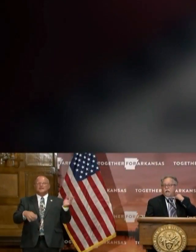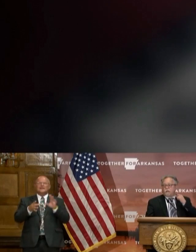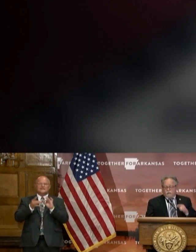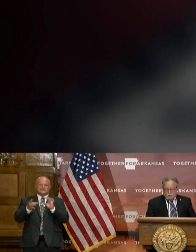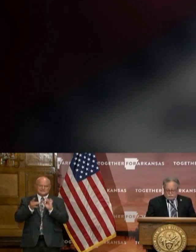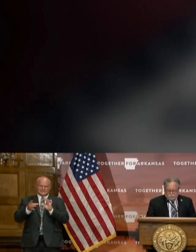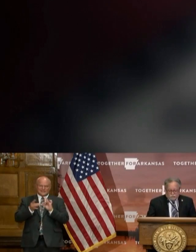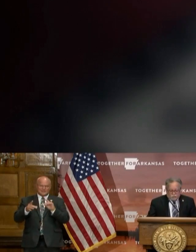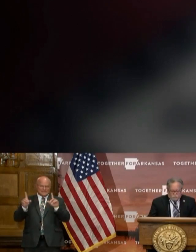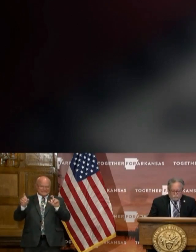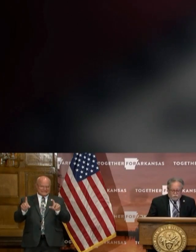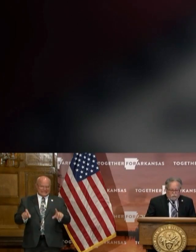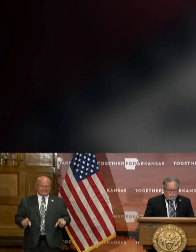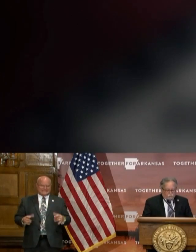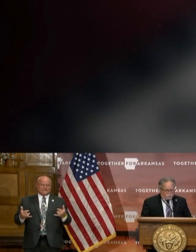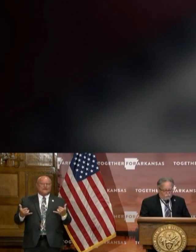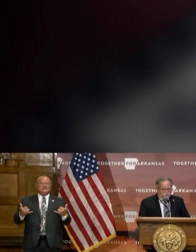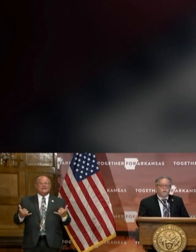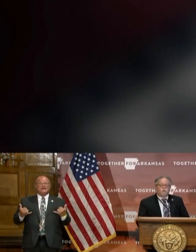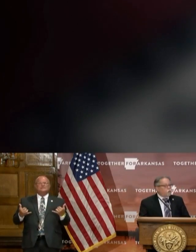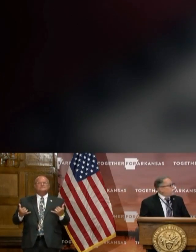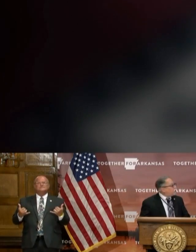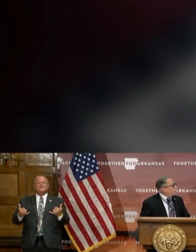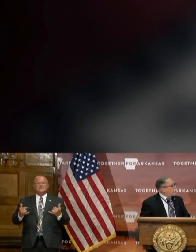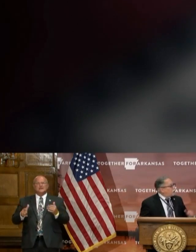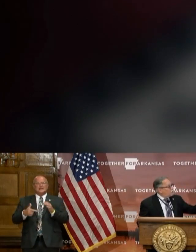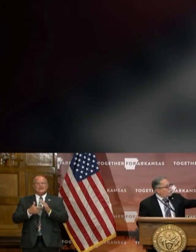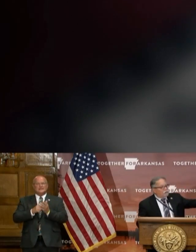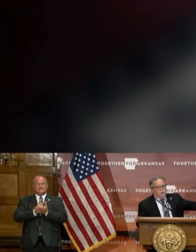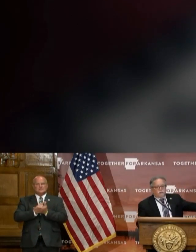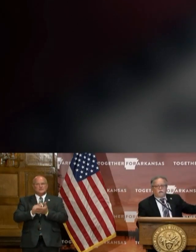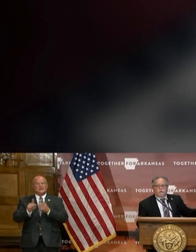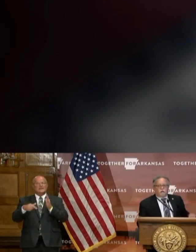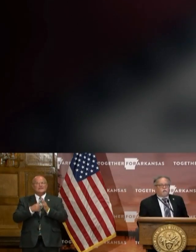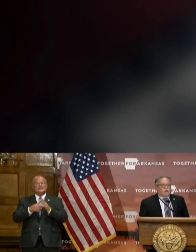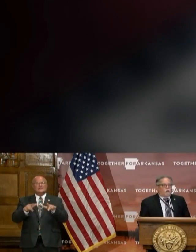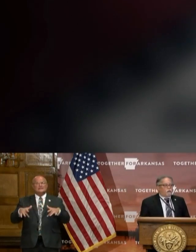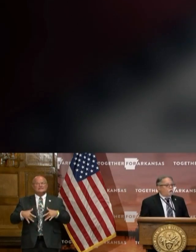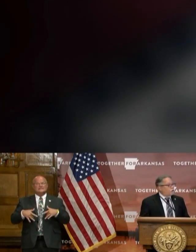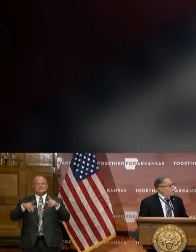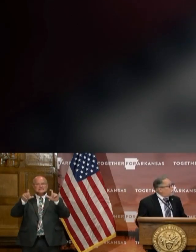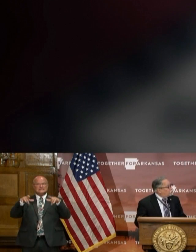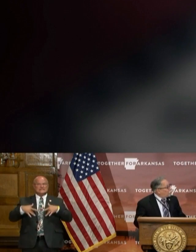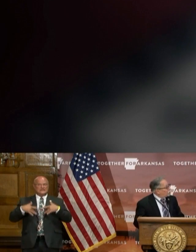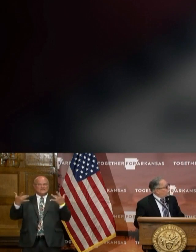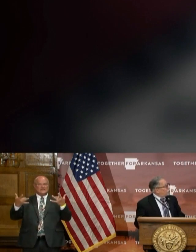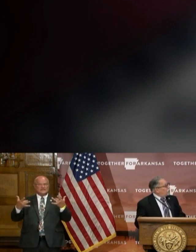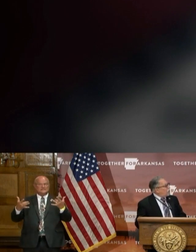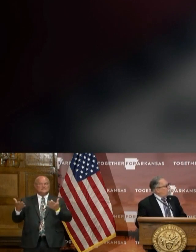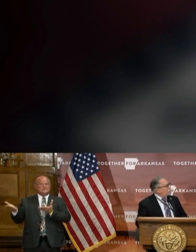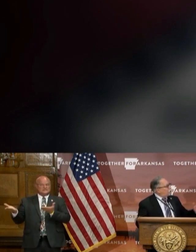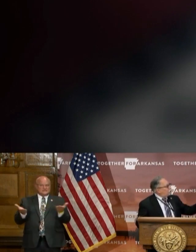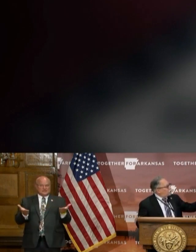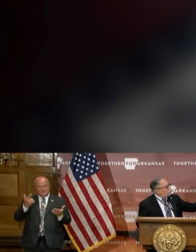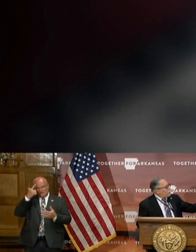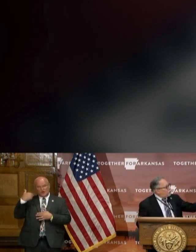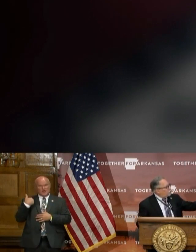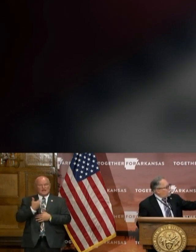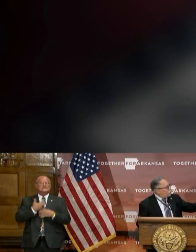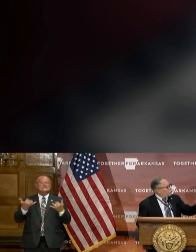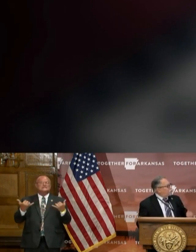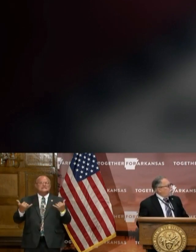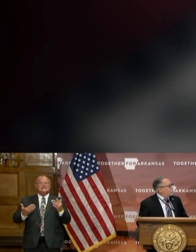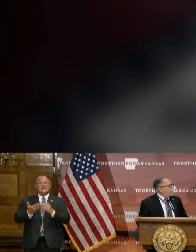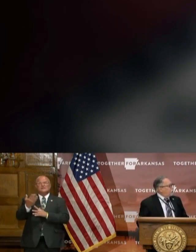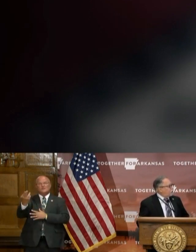talk about testing events this week. These are the testing events that are available to us. Today